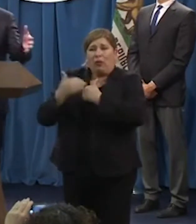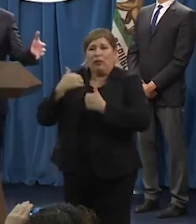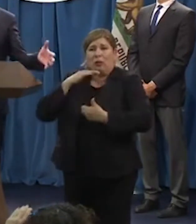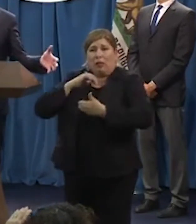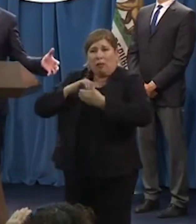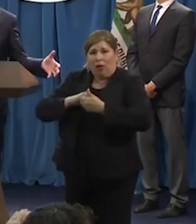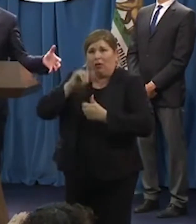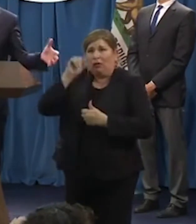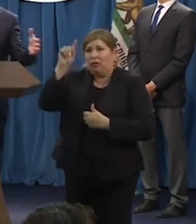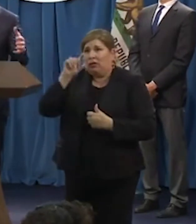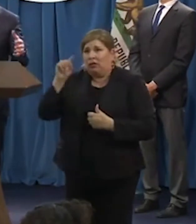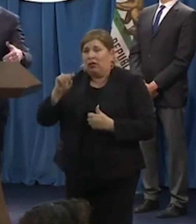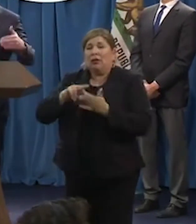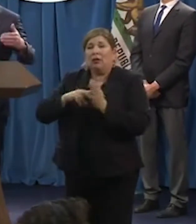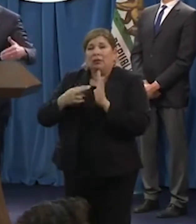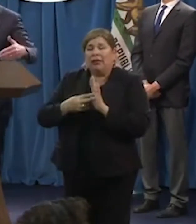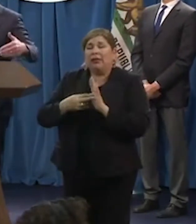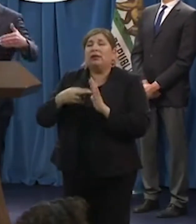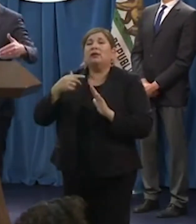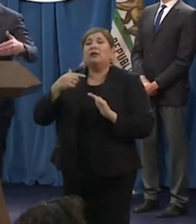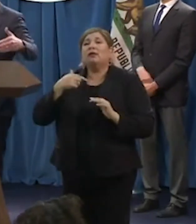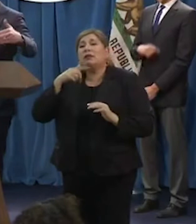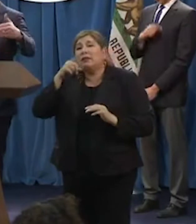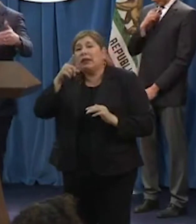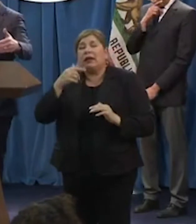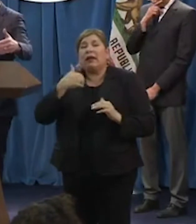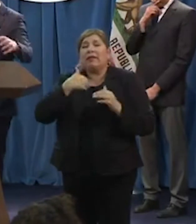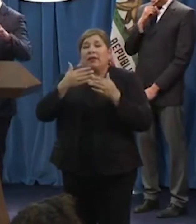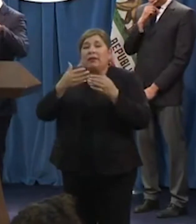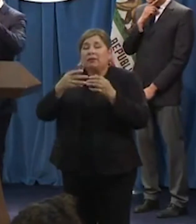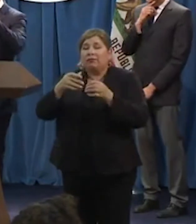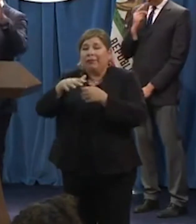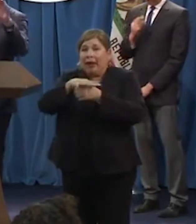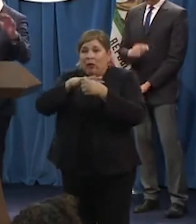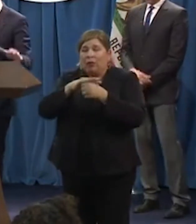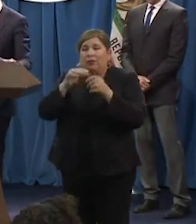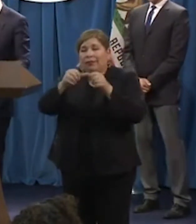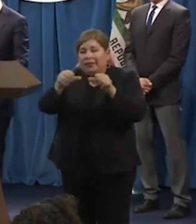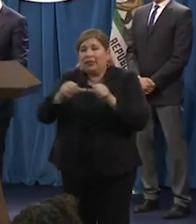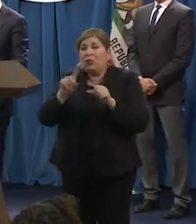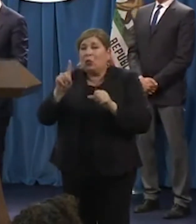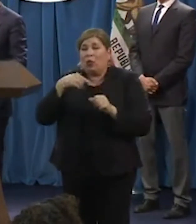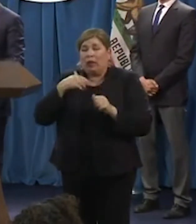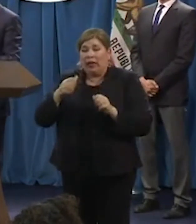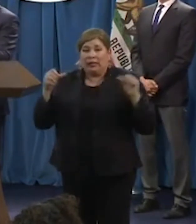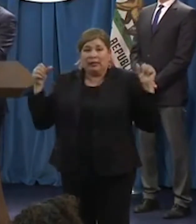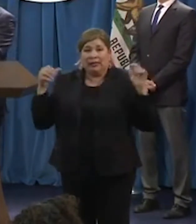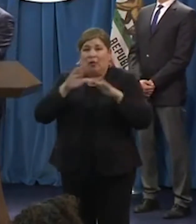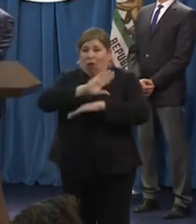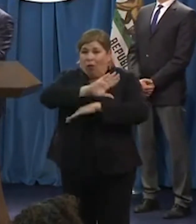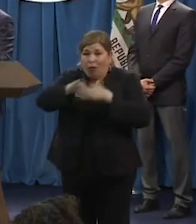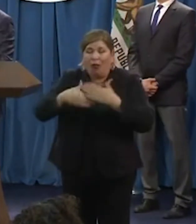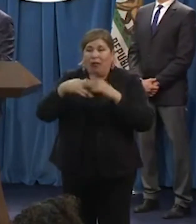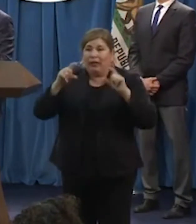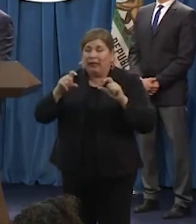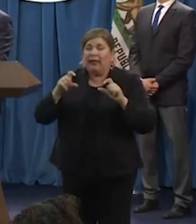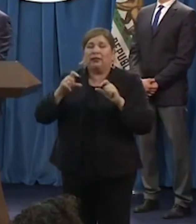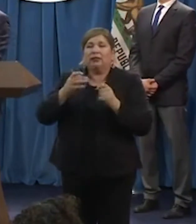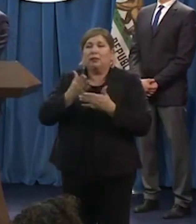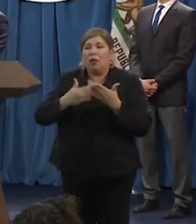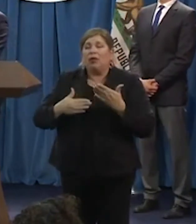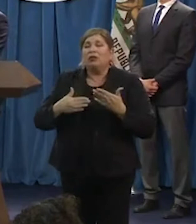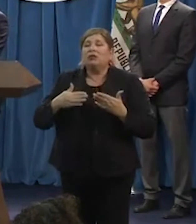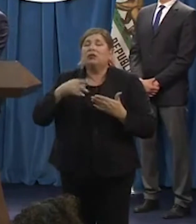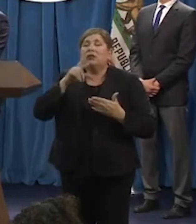facilities where we can access substantially greater number of tests with all the component parts in partnership with Quest